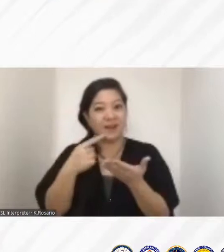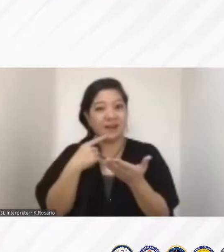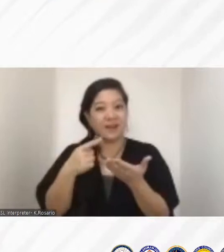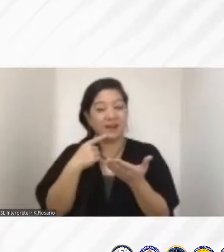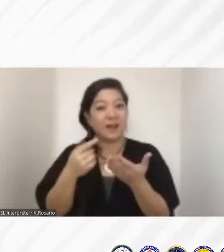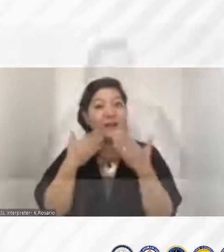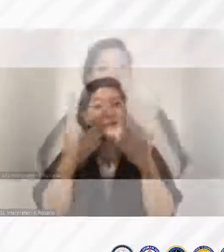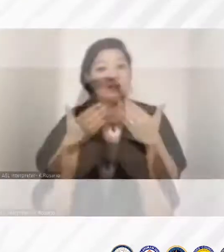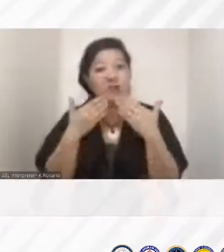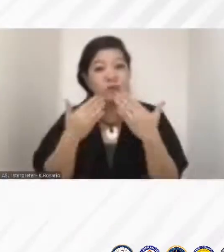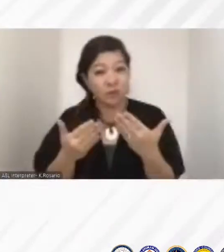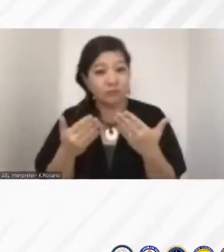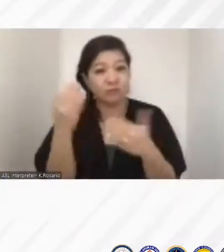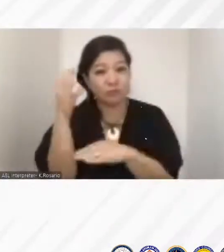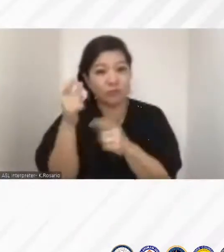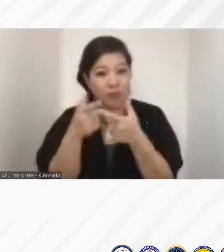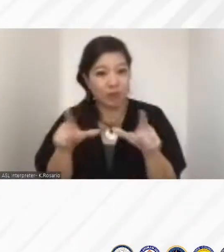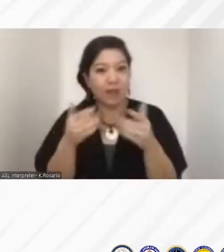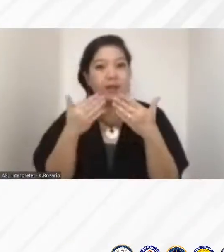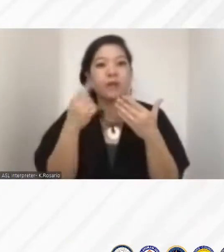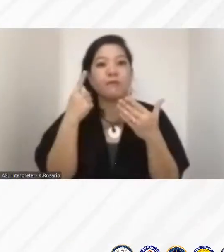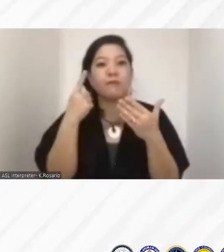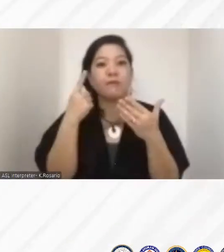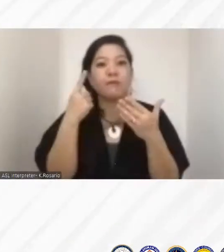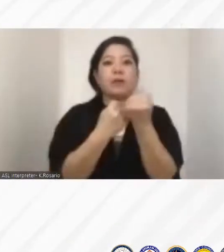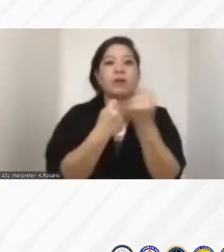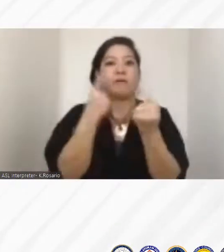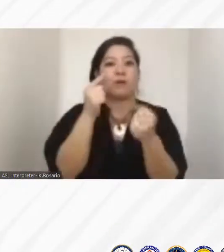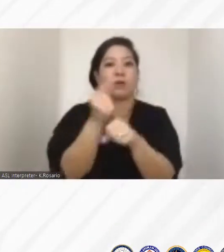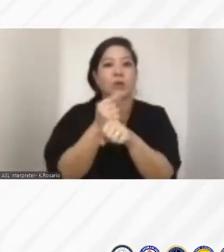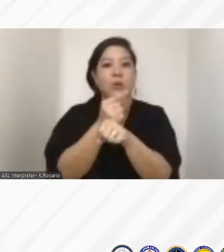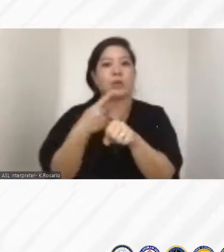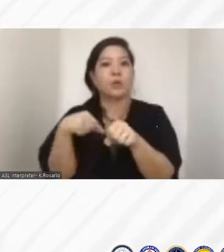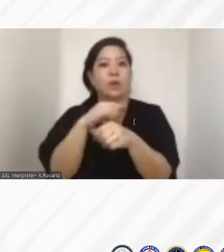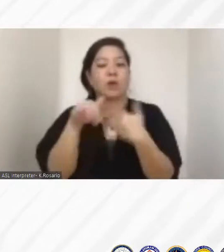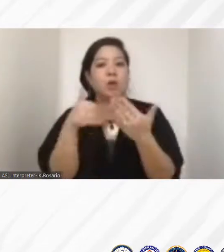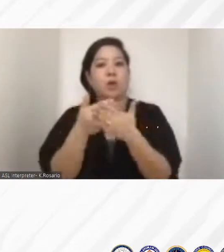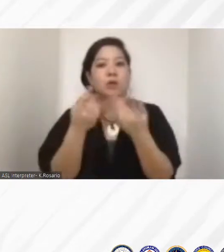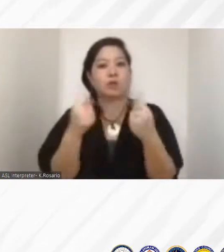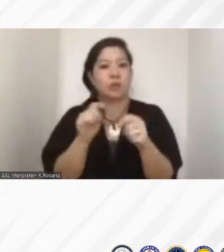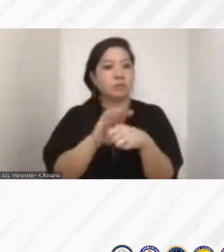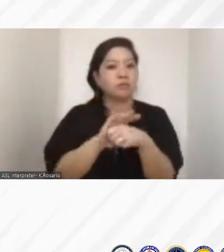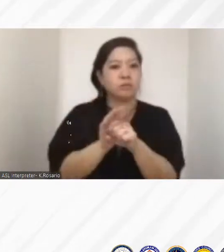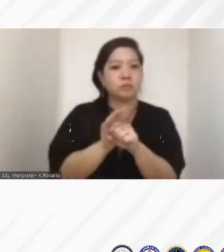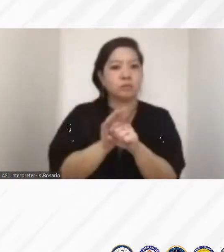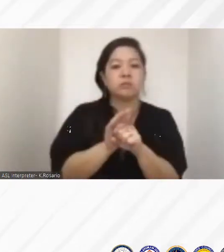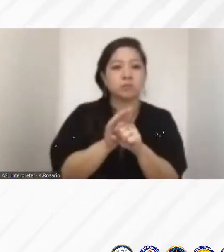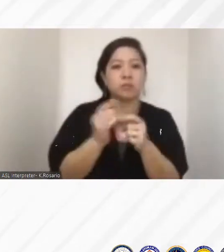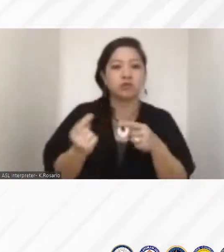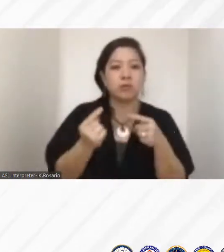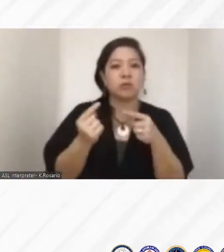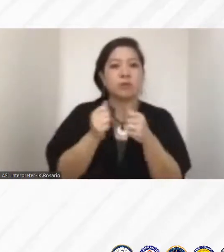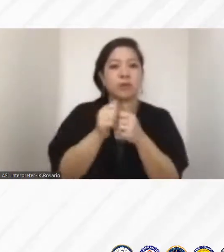Sijulis Maasi, thank you for your continued support for Guam as we all combat this COVID-19